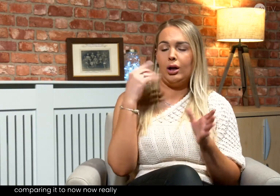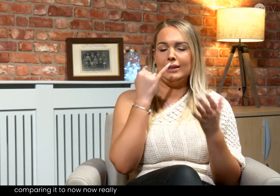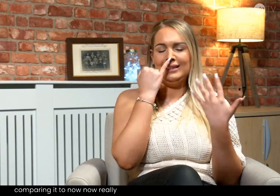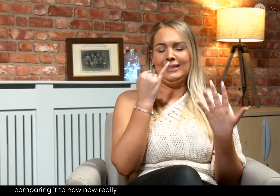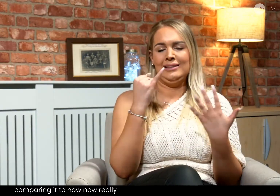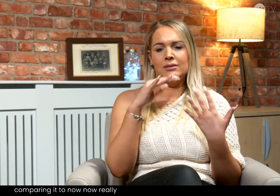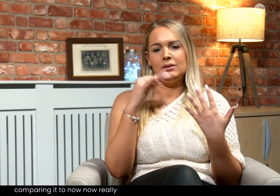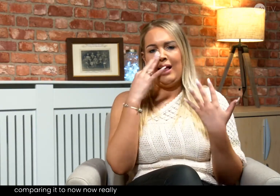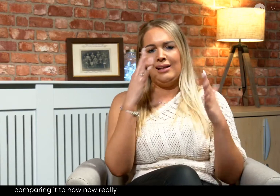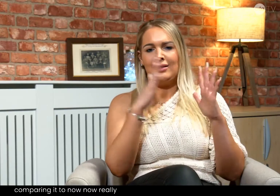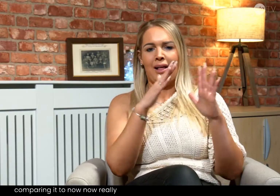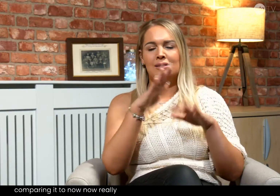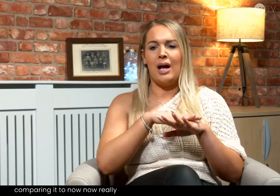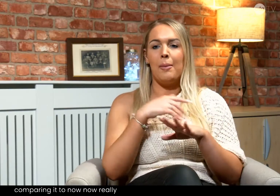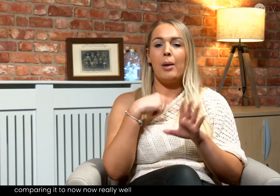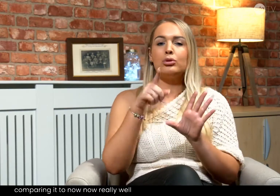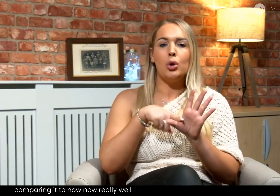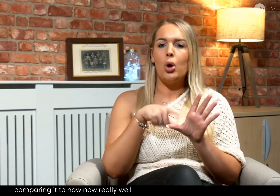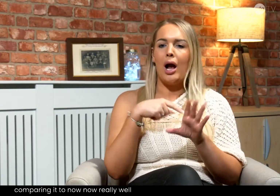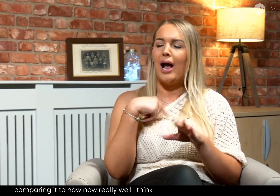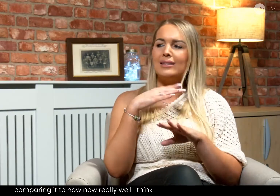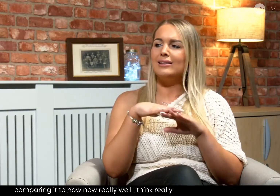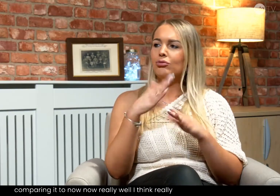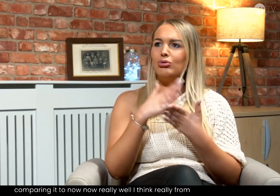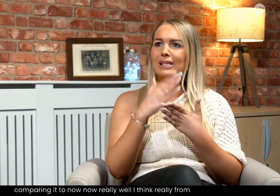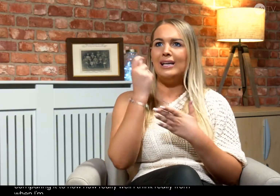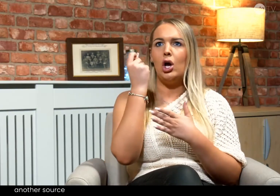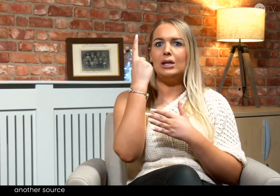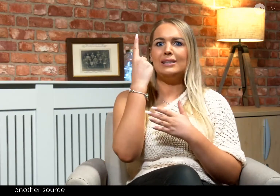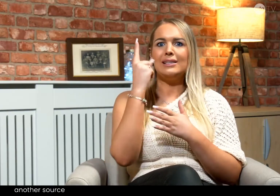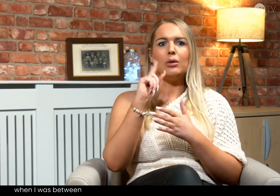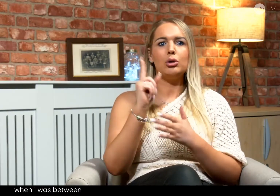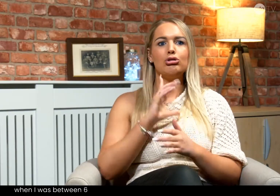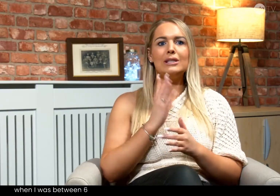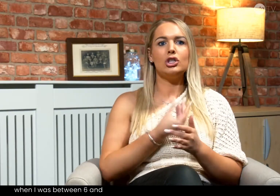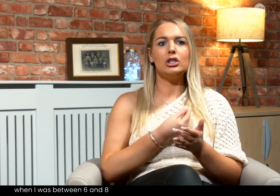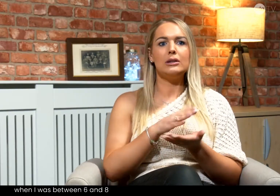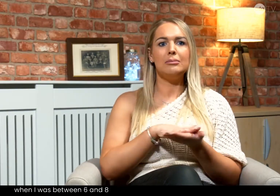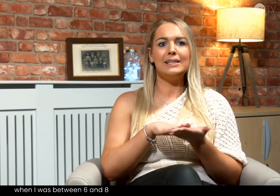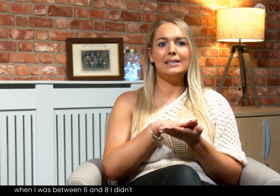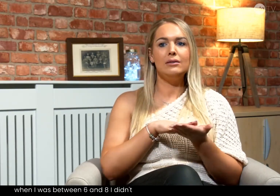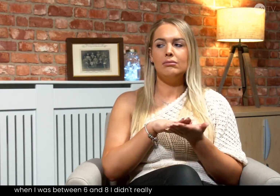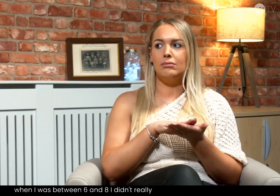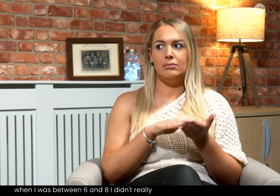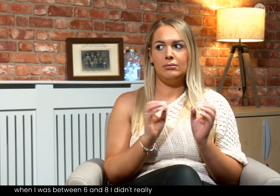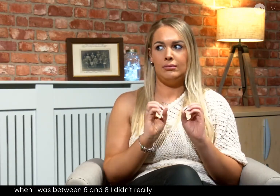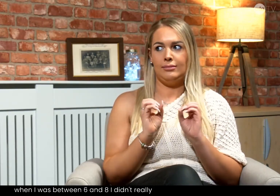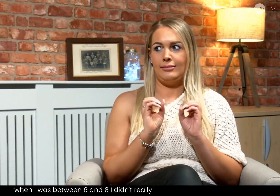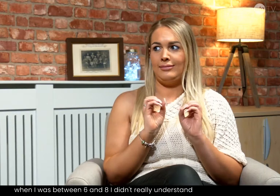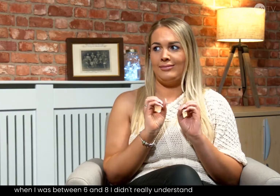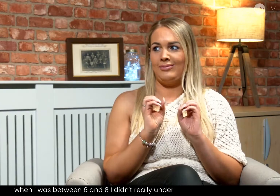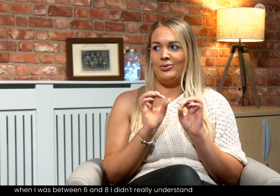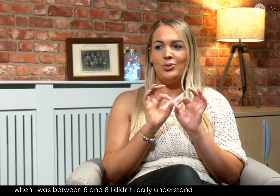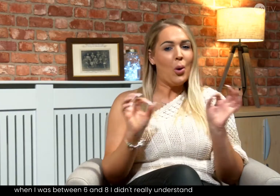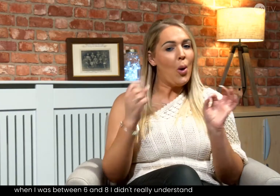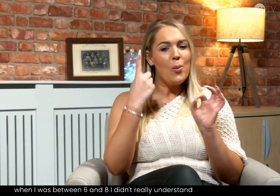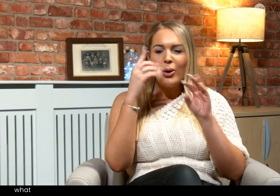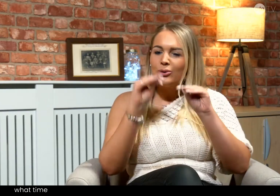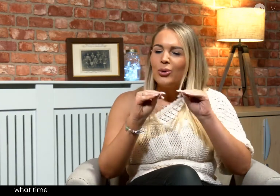Well, I think really from when I was sort of between 6 and 8, I didn't really understand what transgender was. I didn't have any understanding